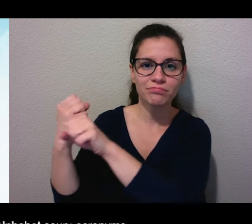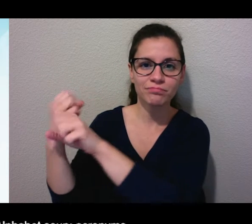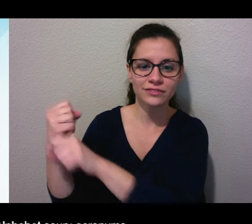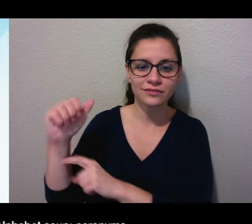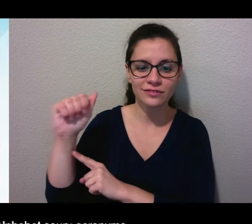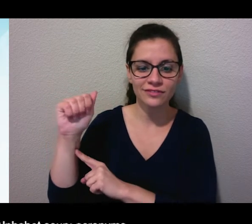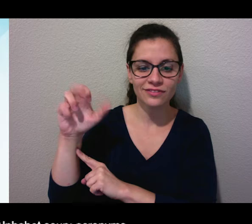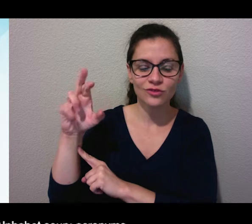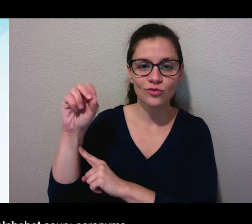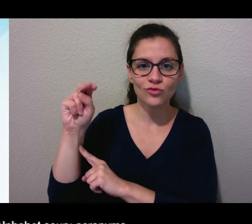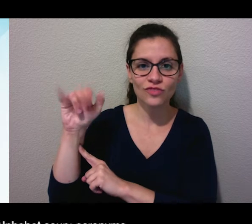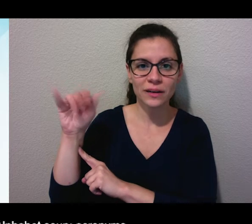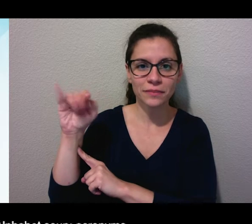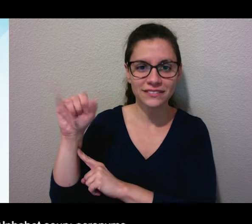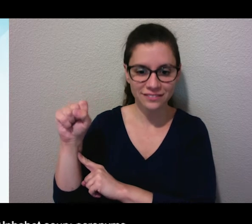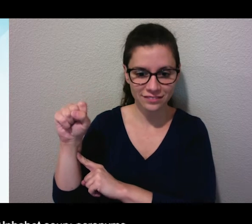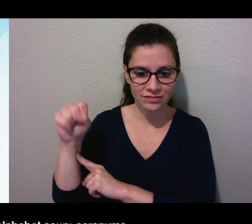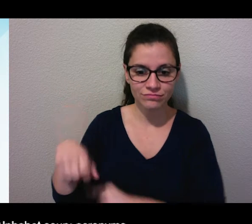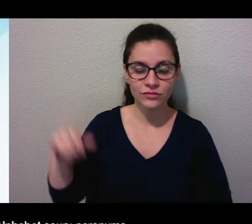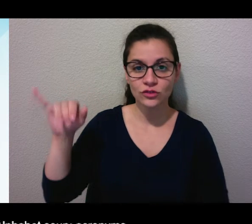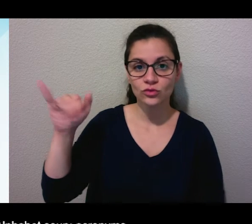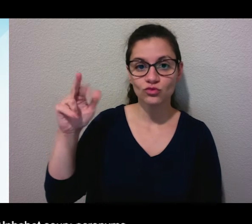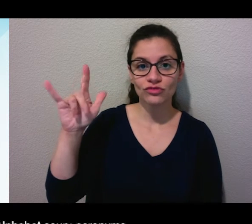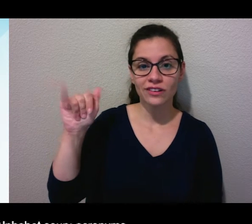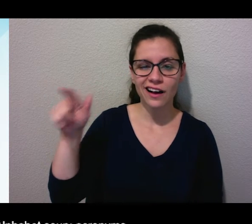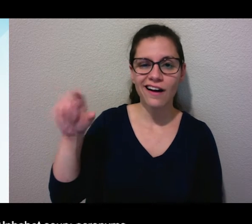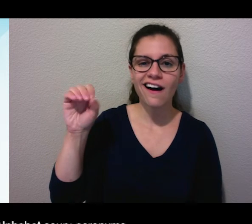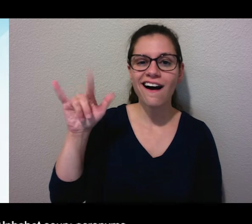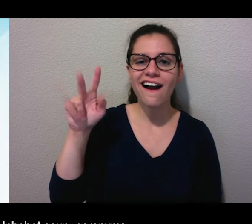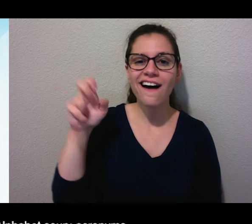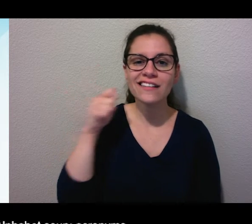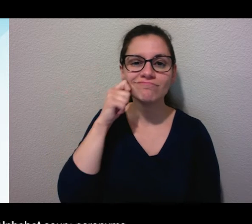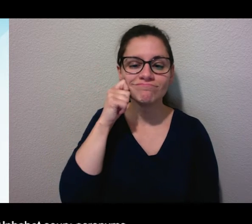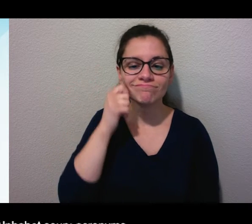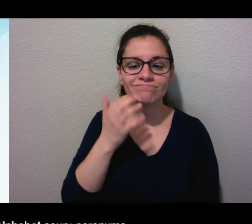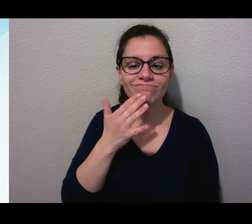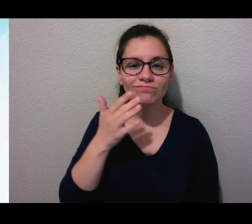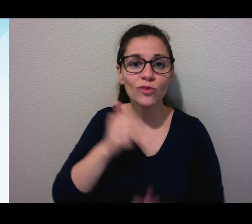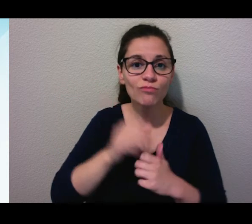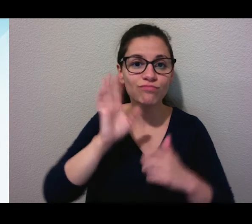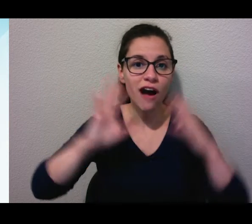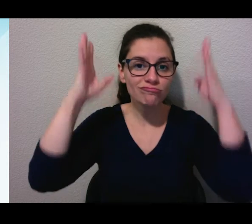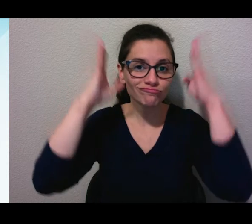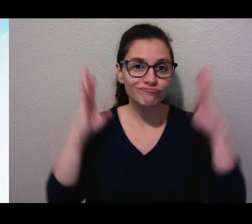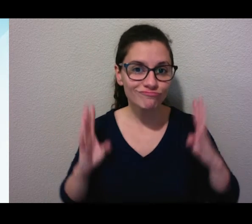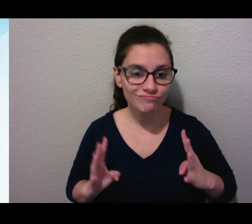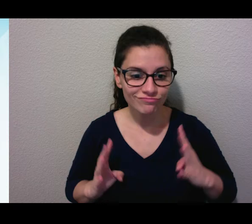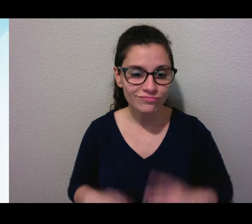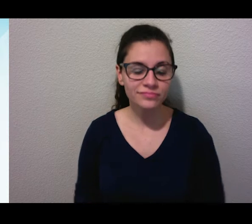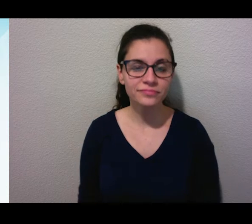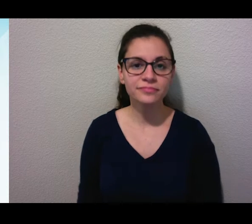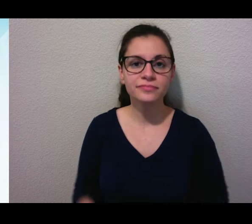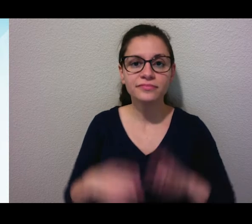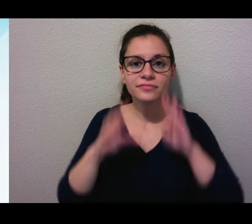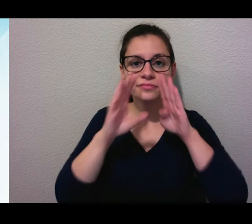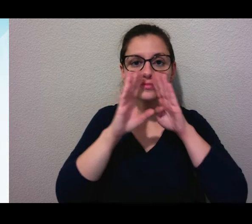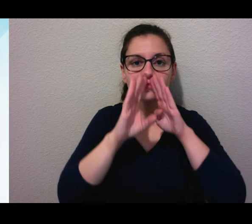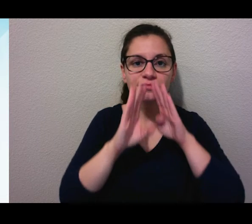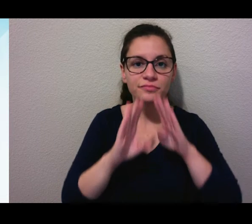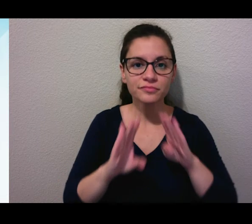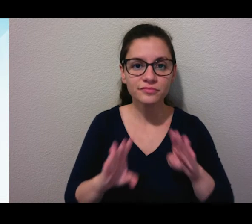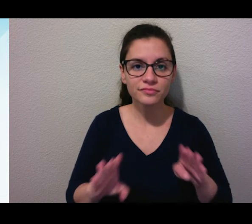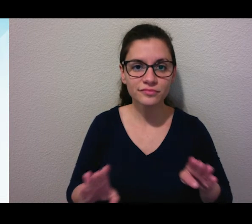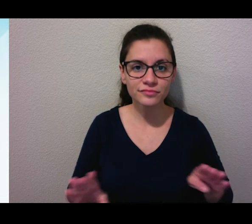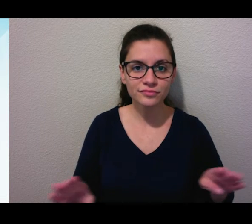Words on screen, alphabet soup, acronyms. Julia, an olive-toned woman with brown wavy hair.